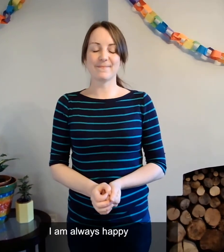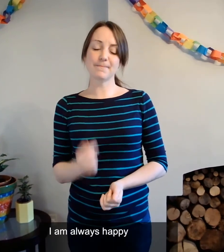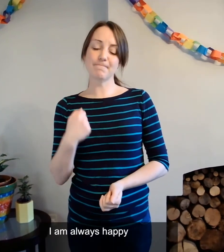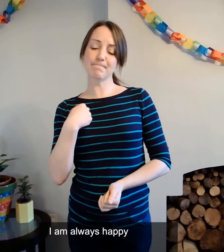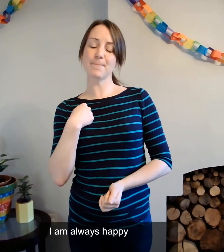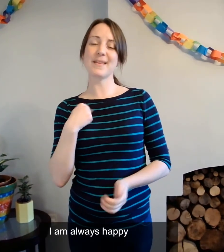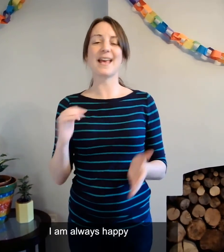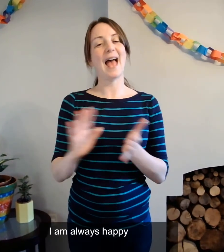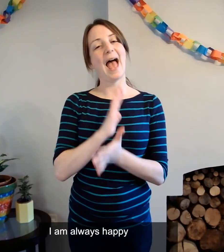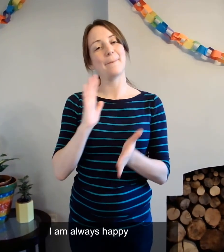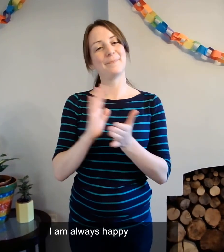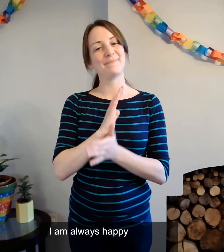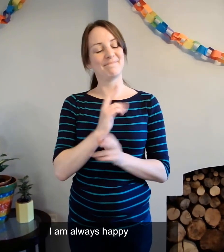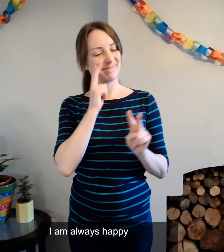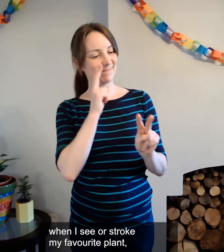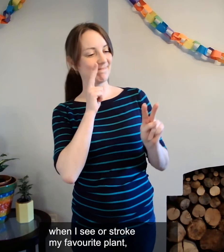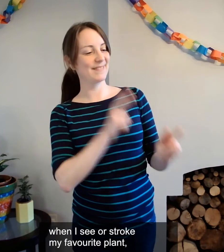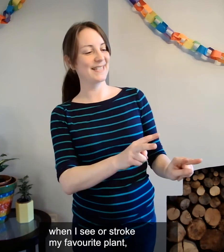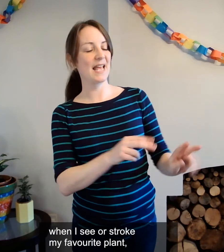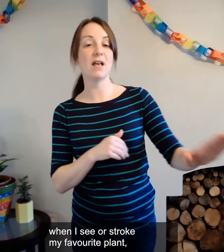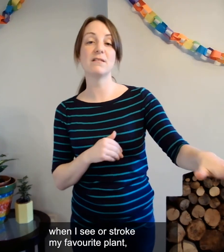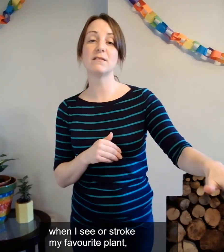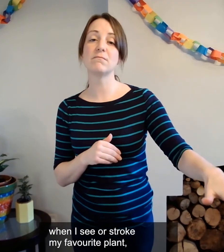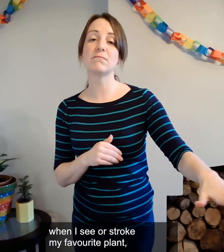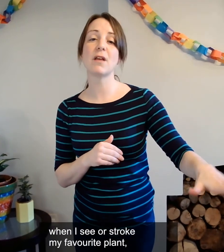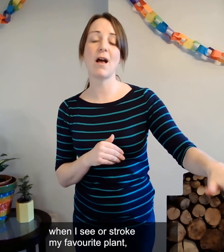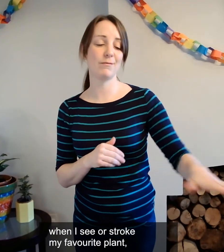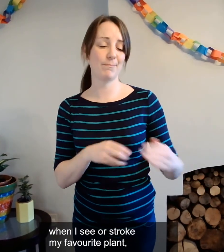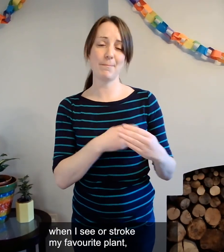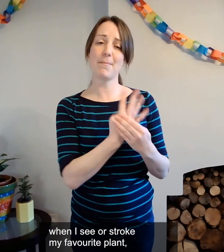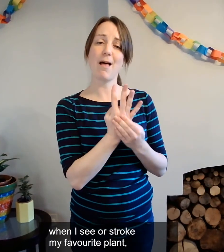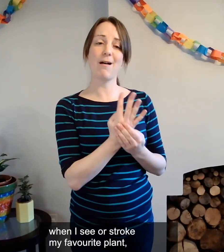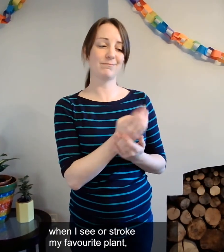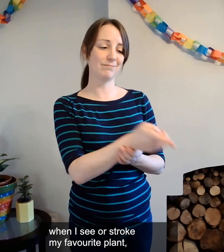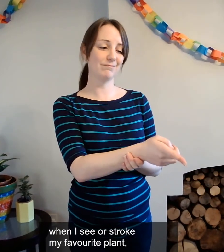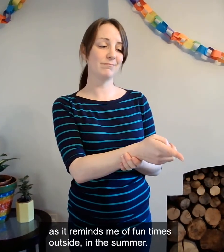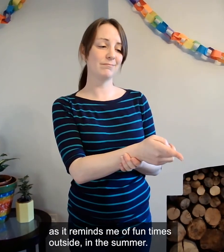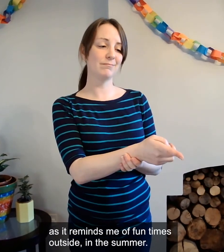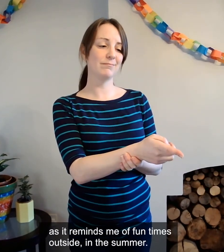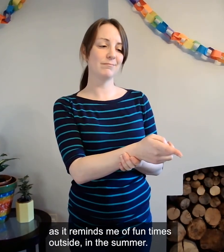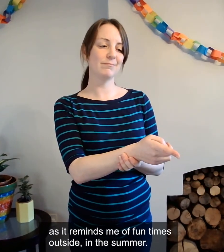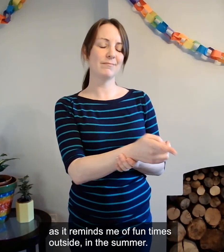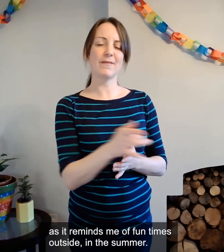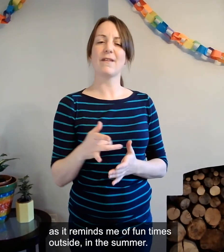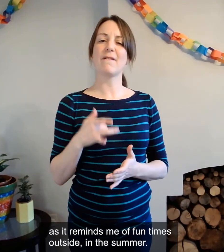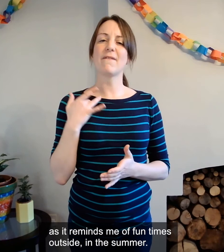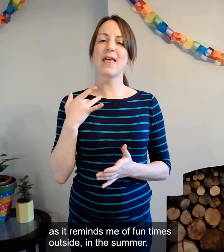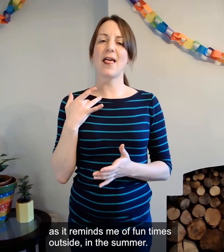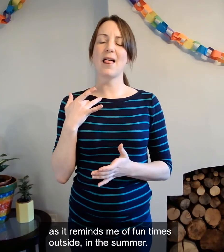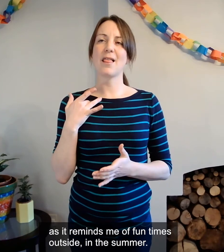I am always happy when I see or stroke my favourite plant, as it reminds me of fun times outside